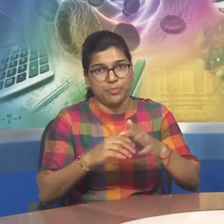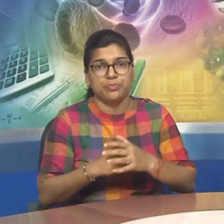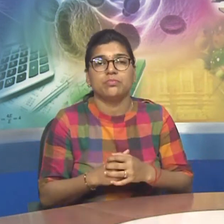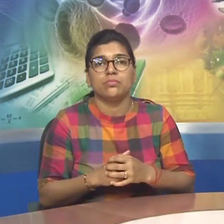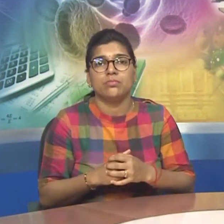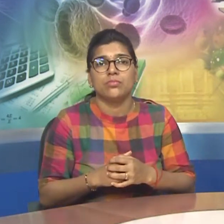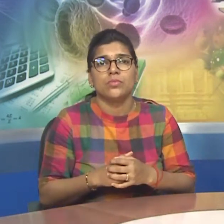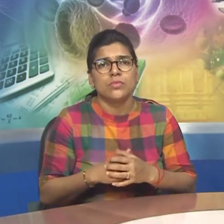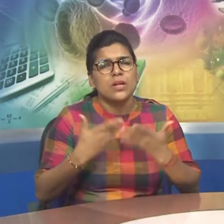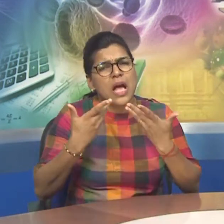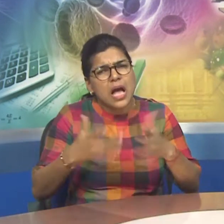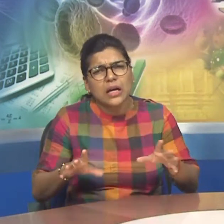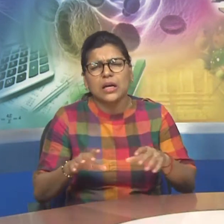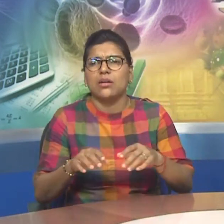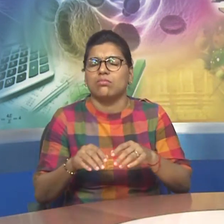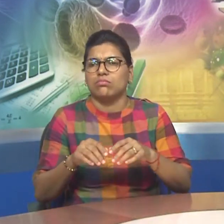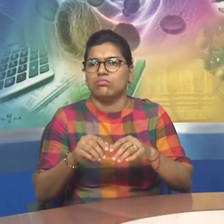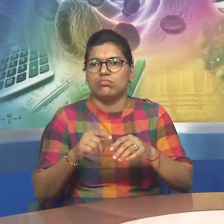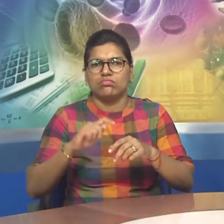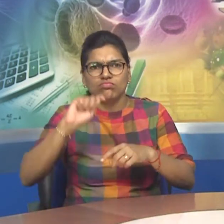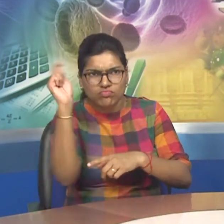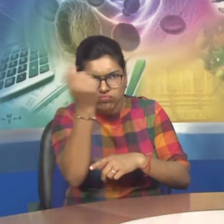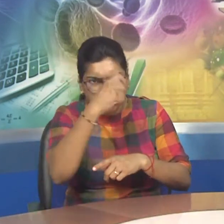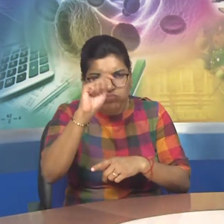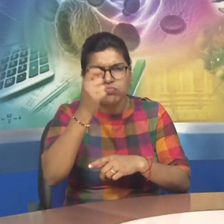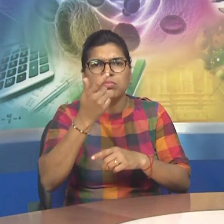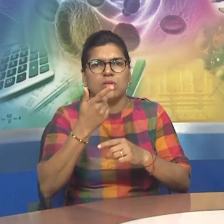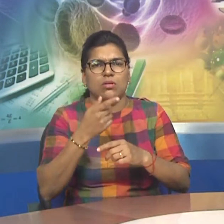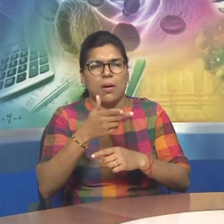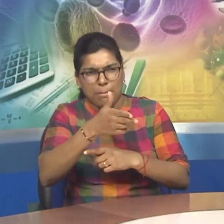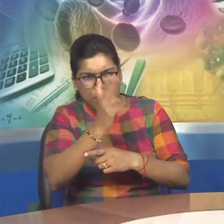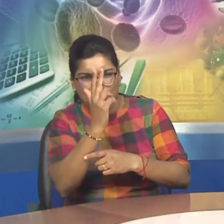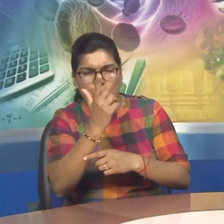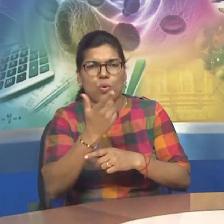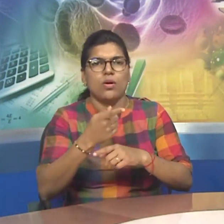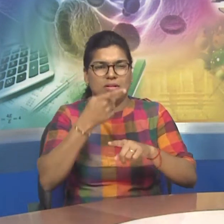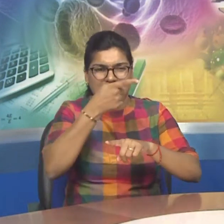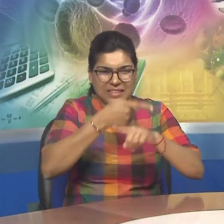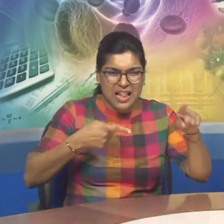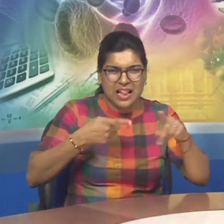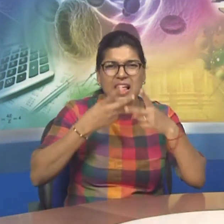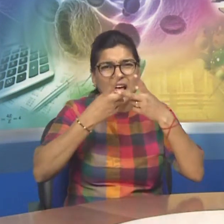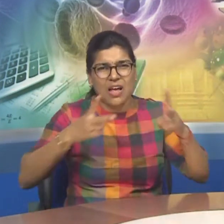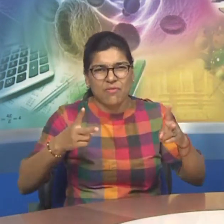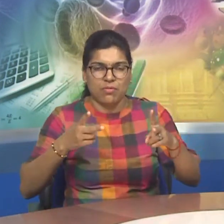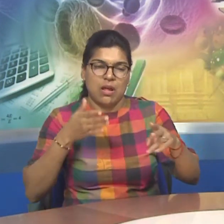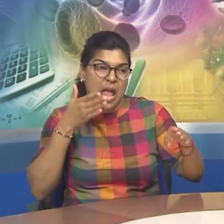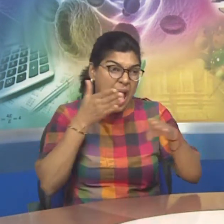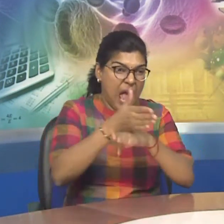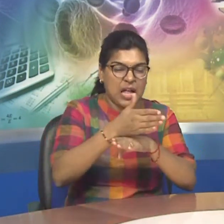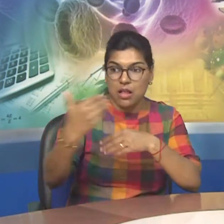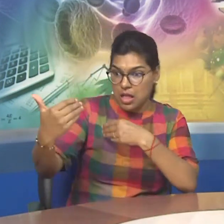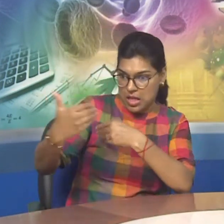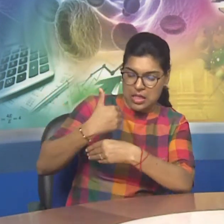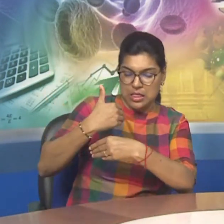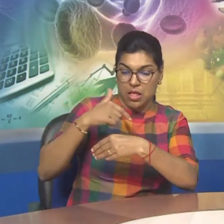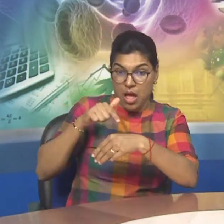In this stanza, the poet speaks about the pain caused by weapons and the hurt caused